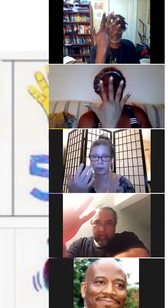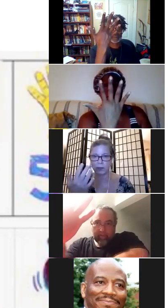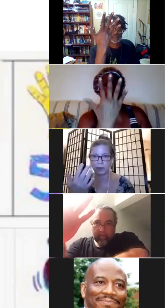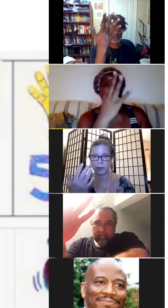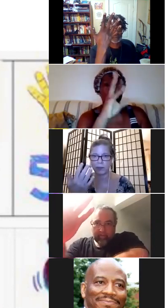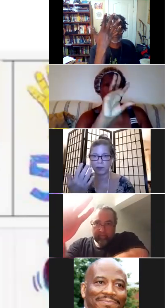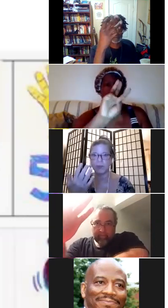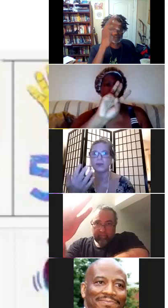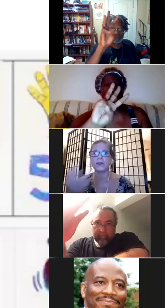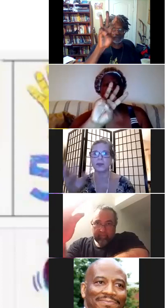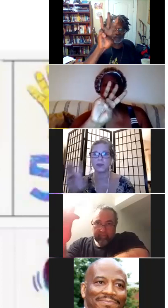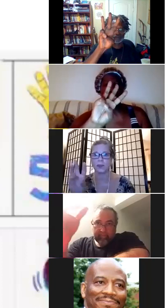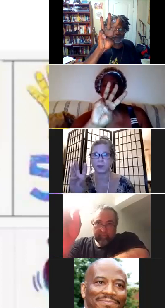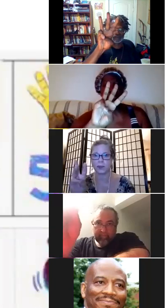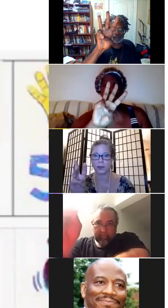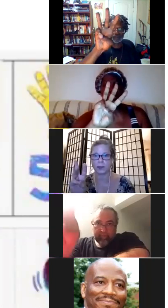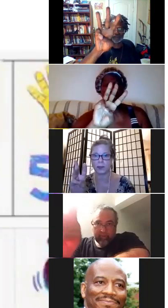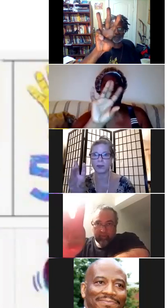5, 6,